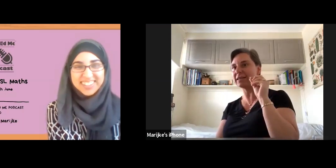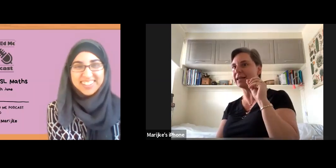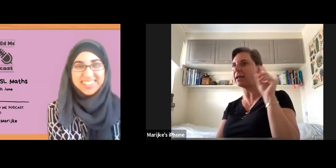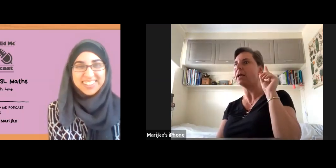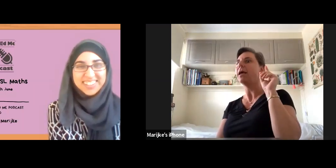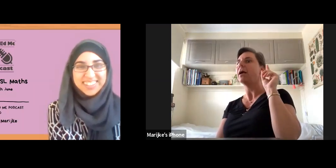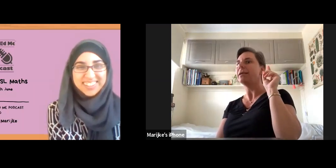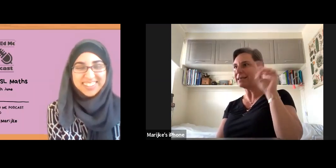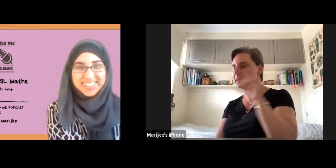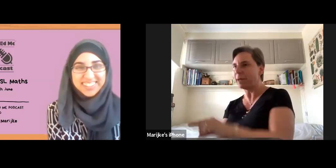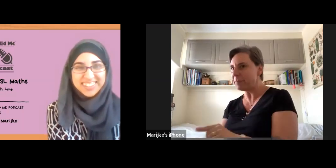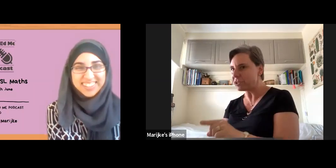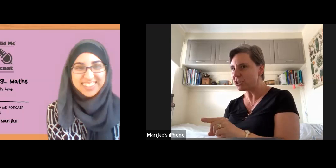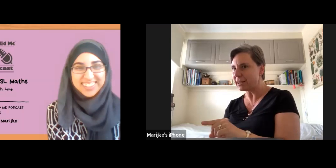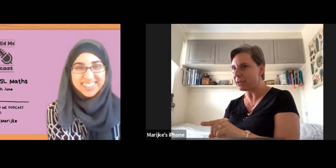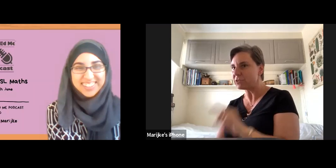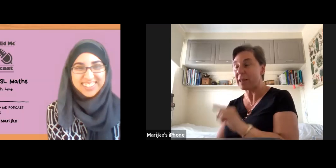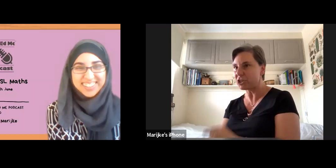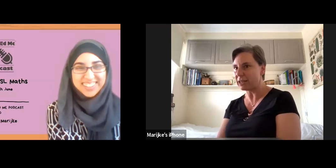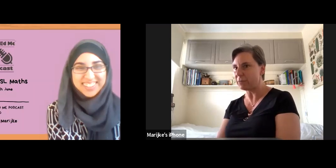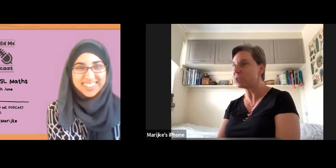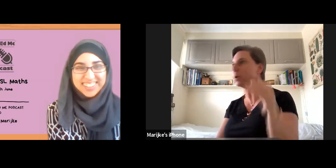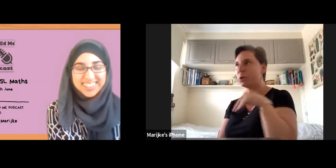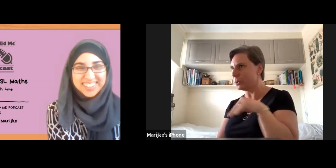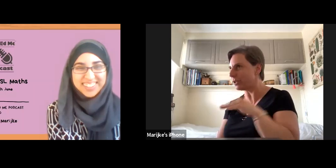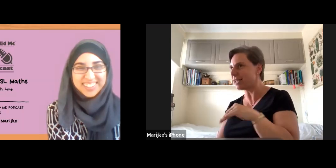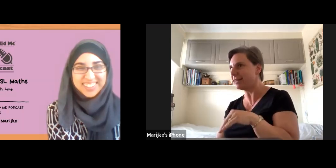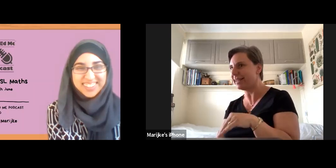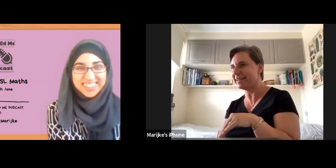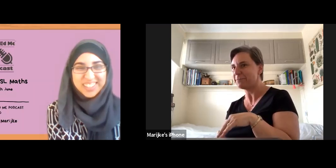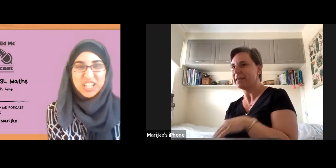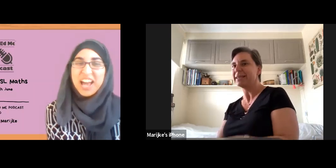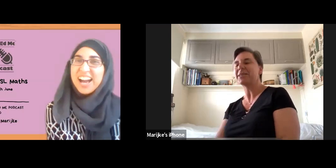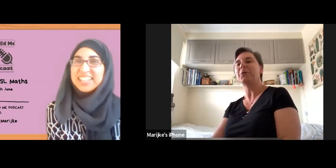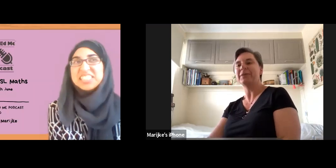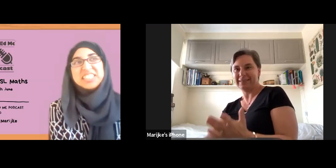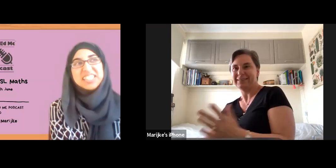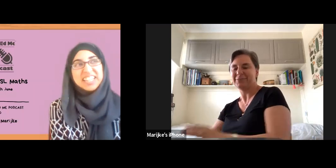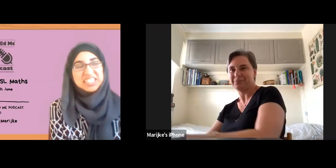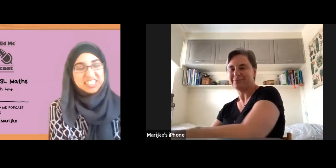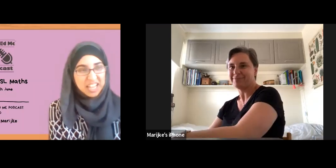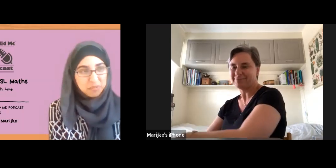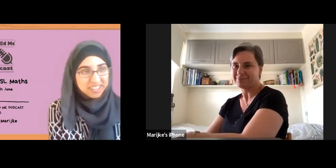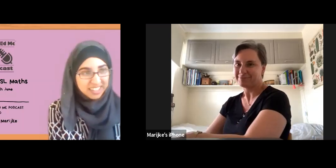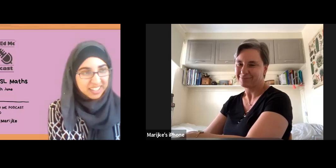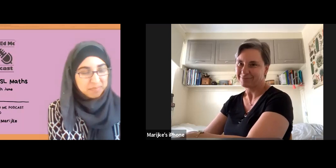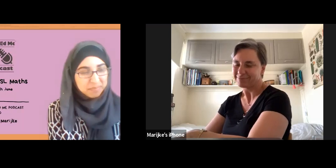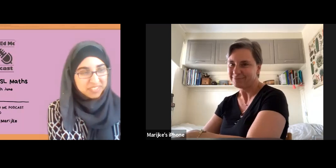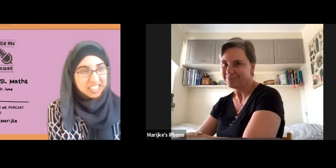like, yes, that might be Belgian sign language, Flemish sign language, but you do not sign that here. So, I guess it's the same with teachers